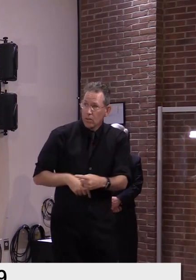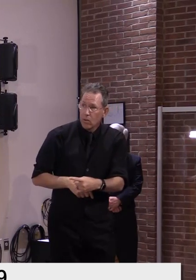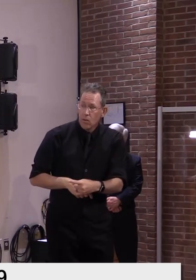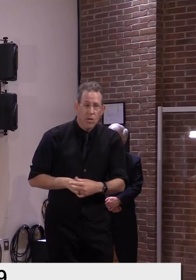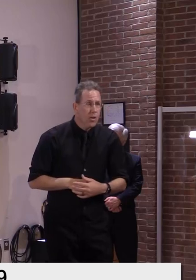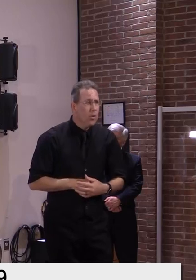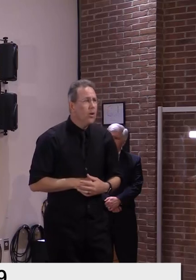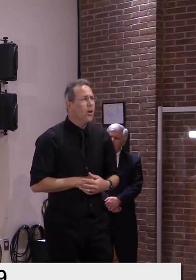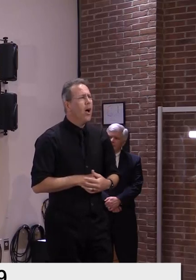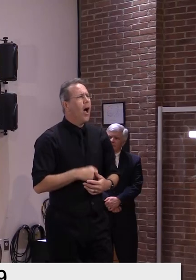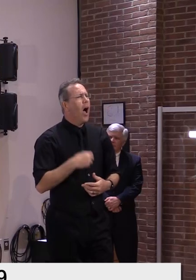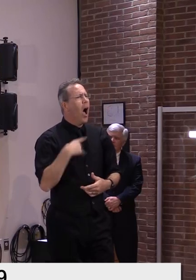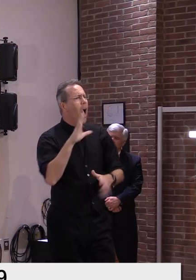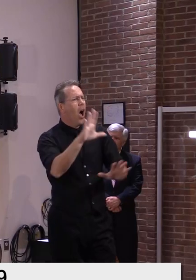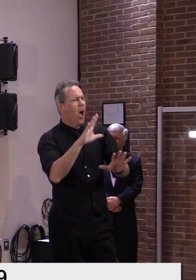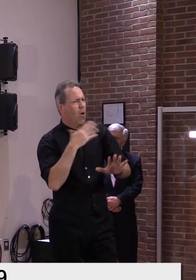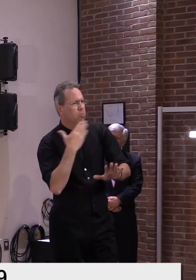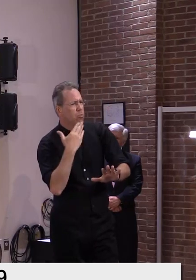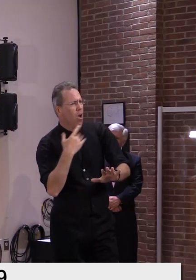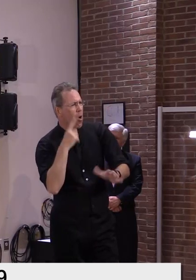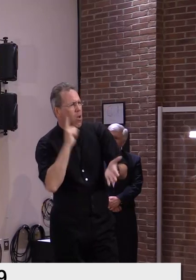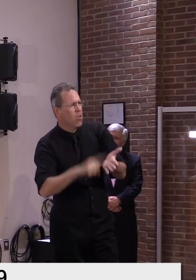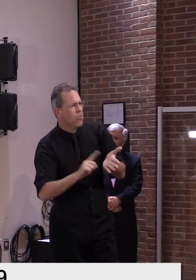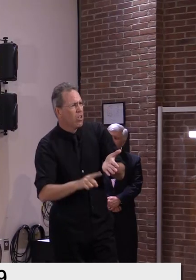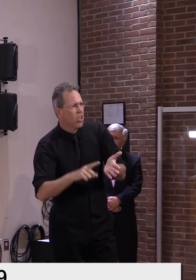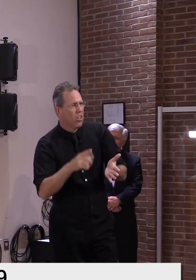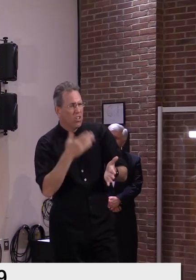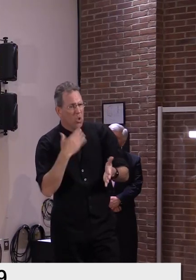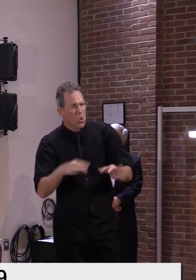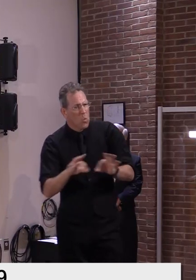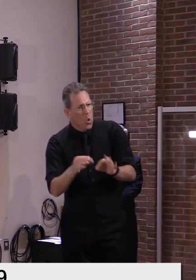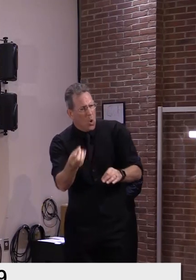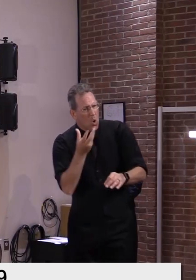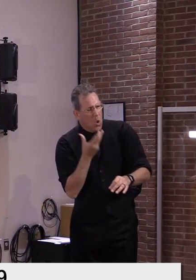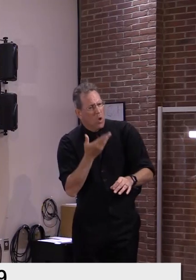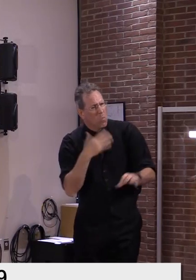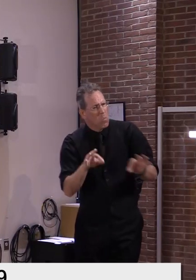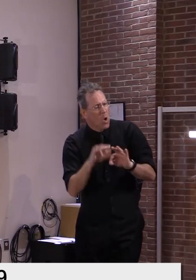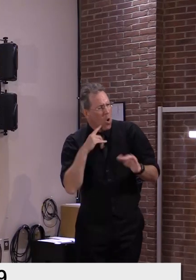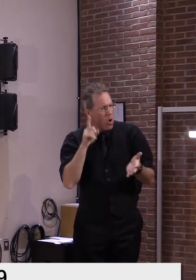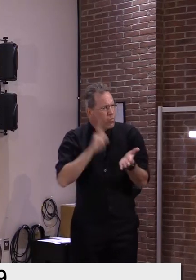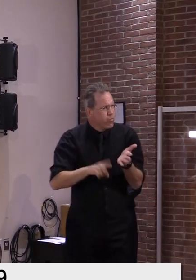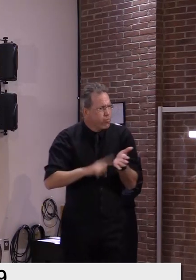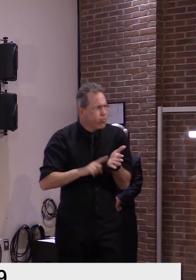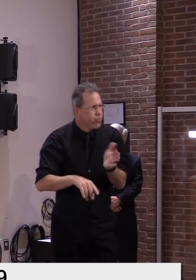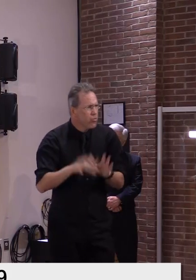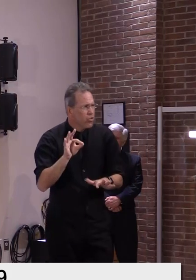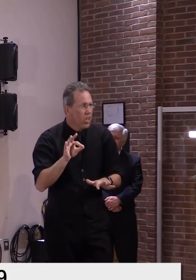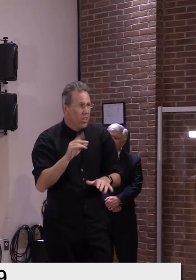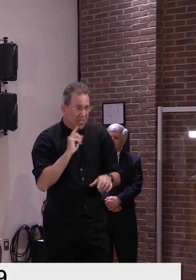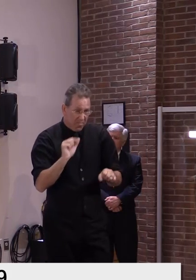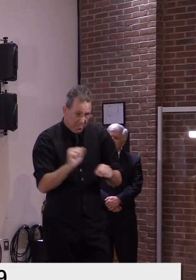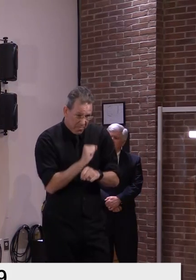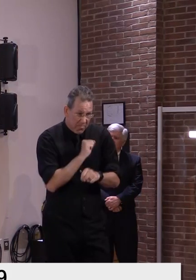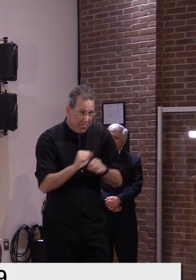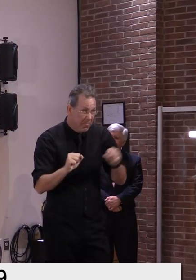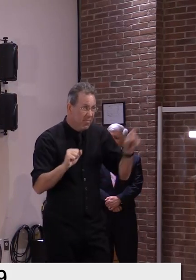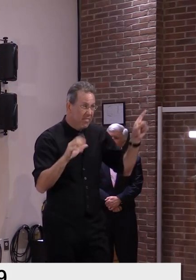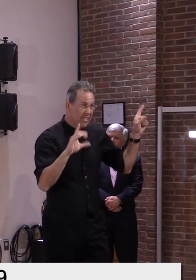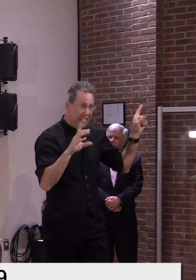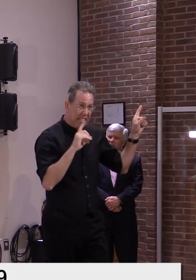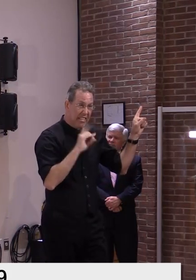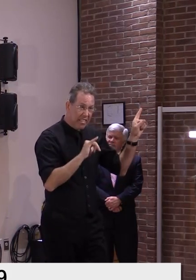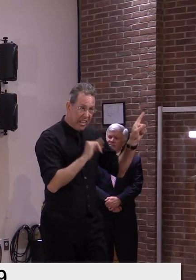and come back with that on Friday, because that's important if that's truly what they're listing. But we're pretty